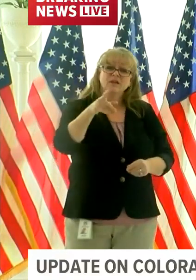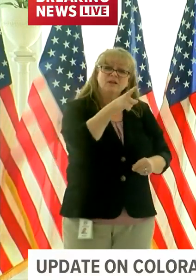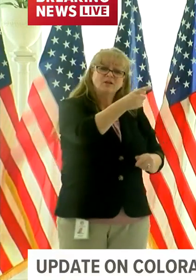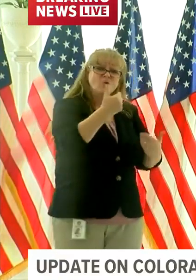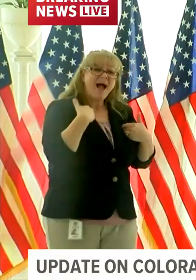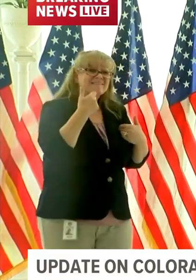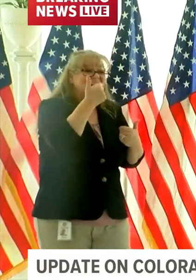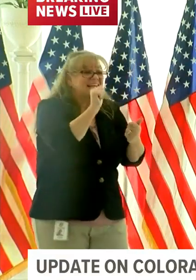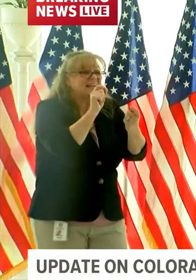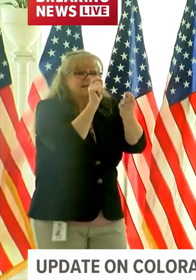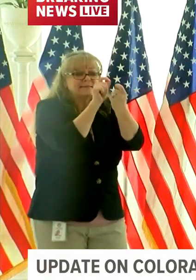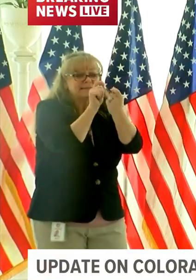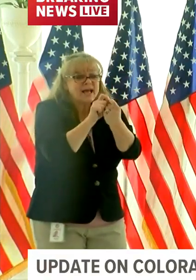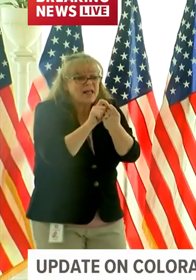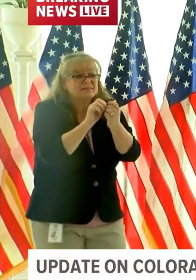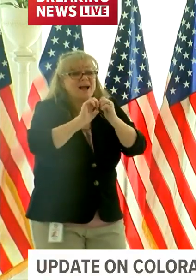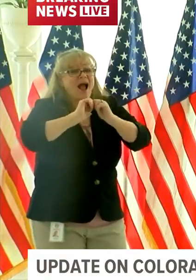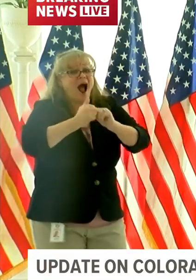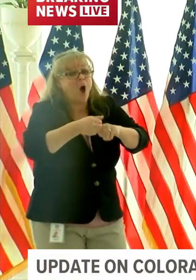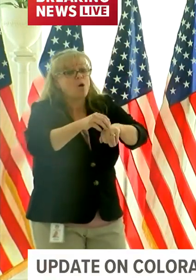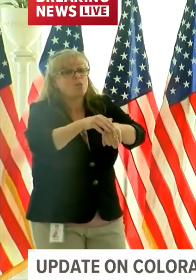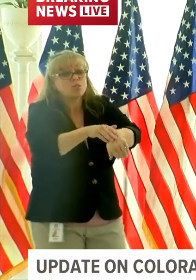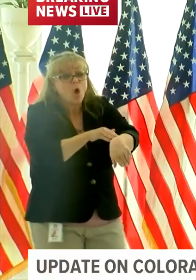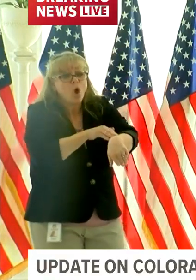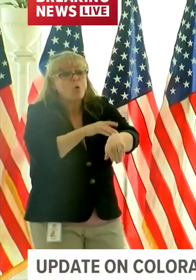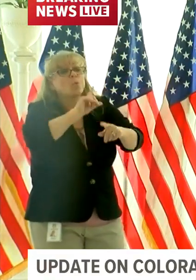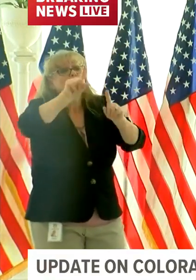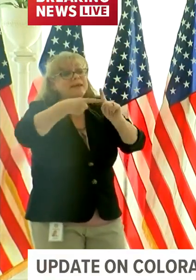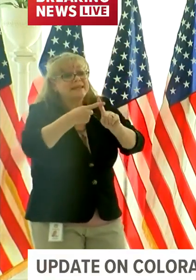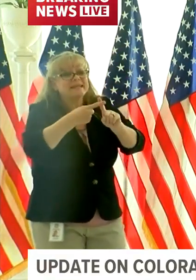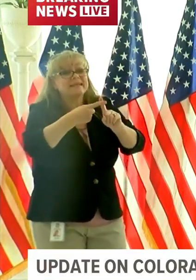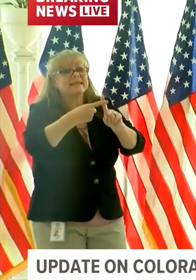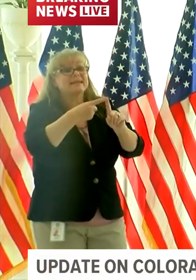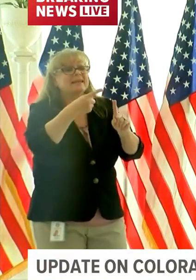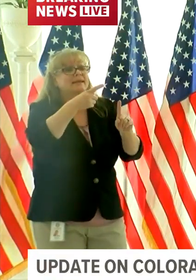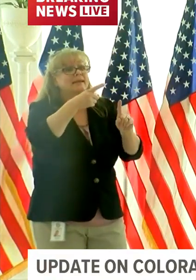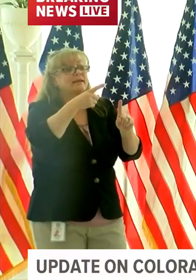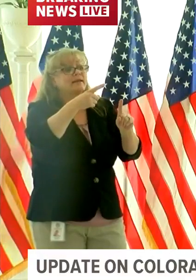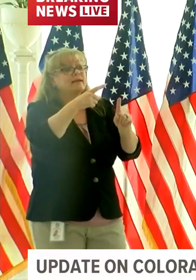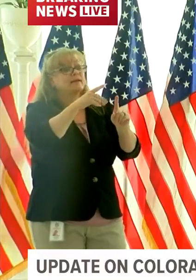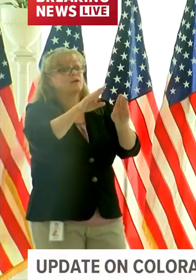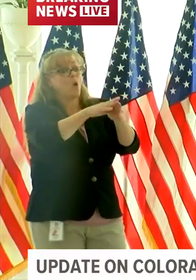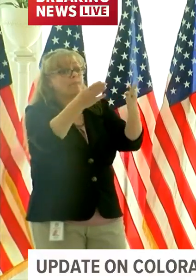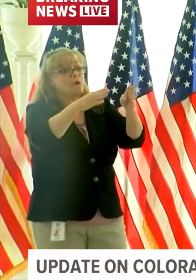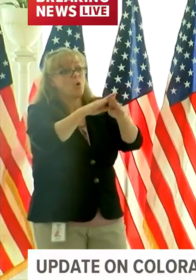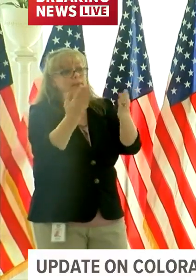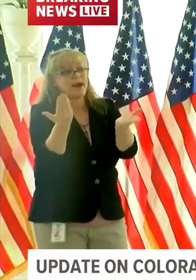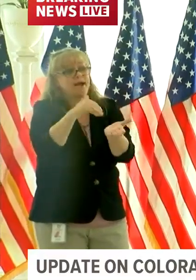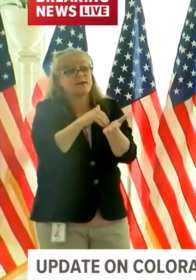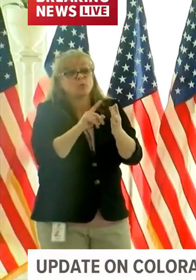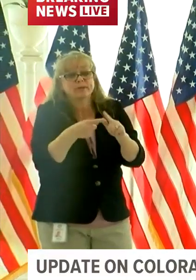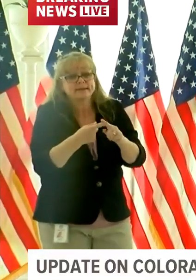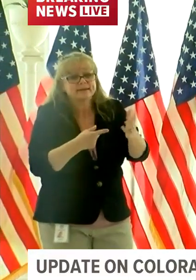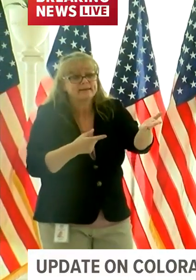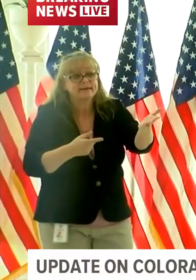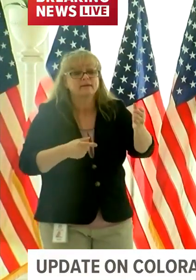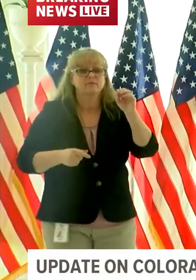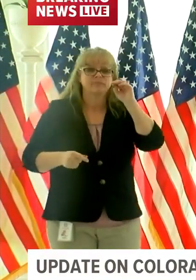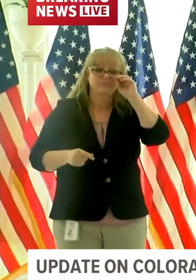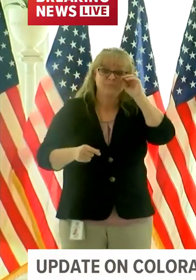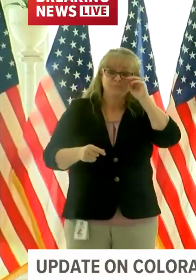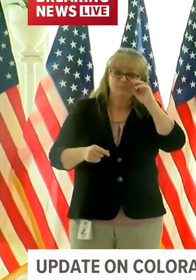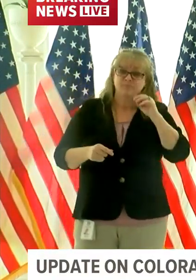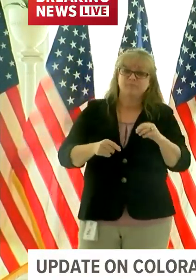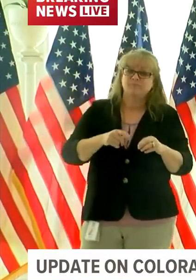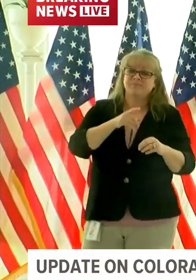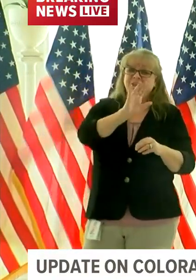might be able to slowly reopen, 30% at a time or what have you? The guidance around how we do business and live our lives in a safe